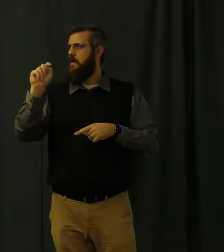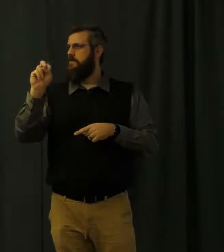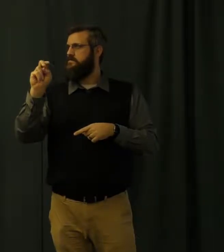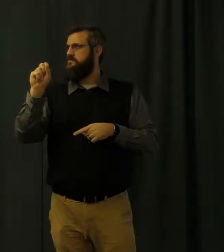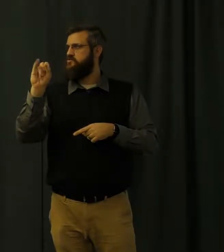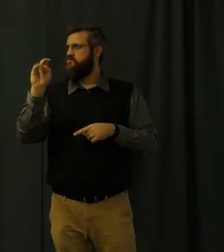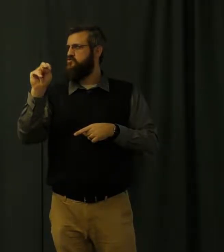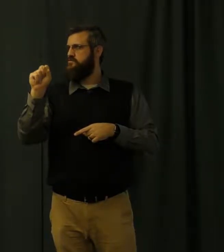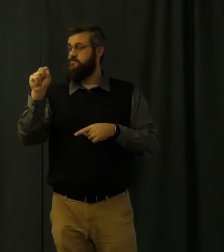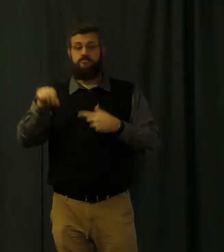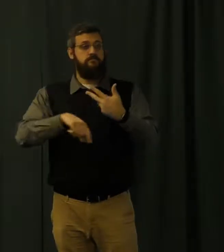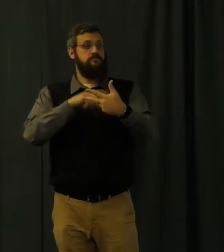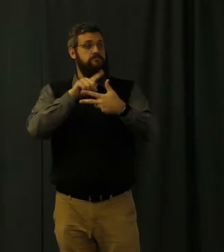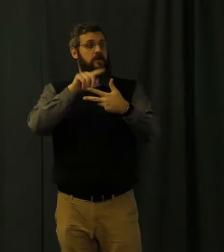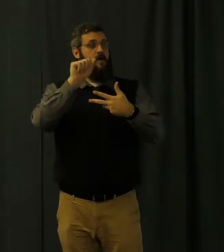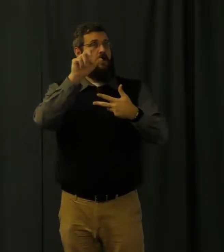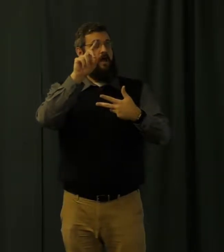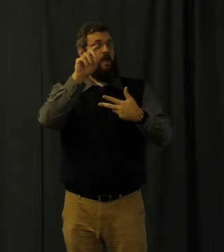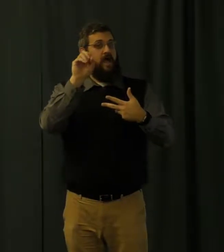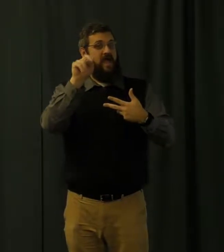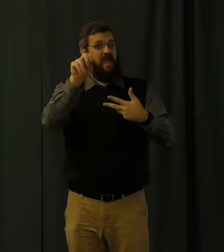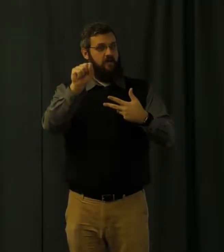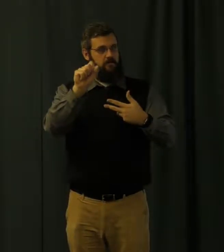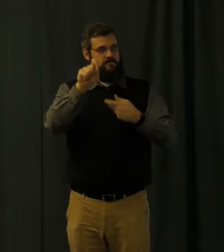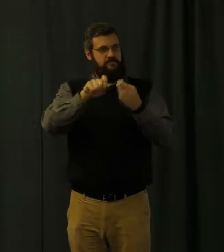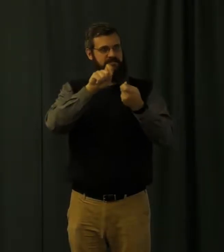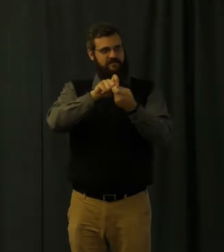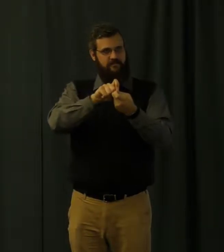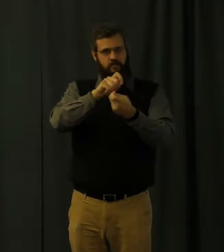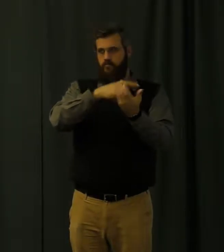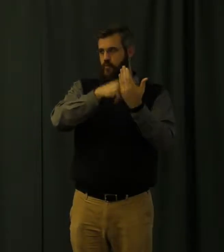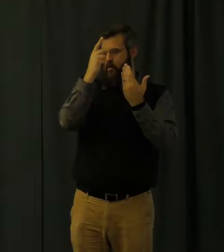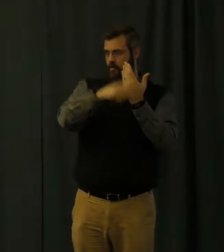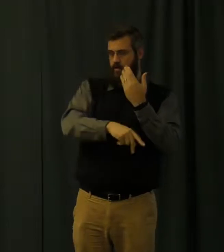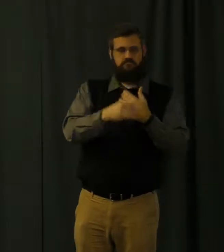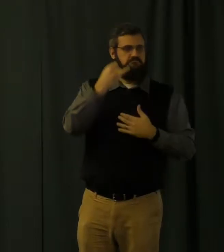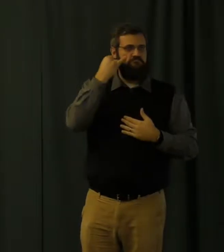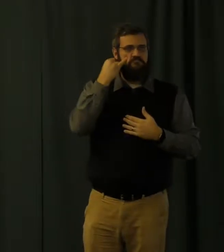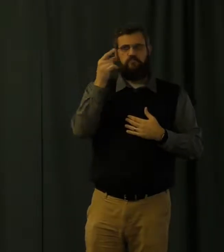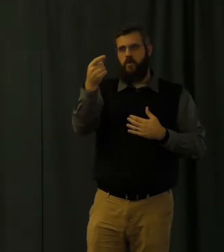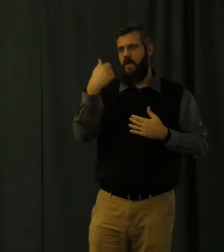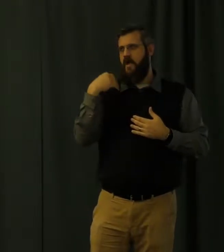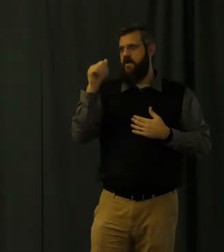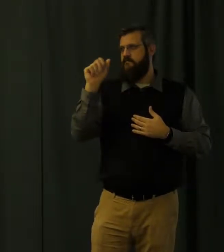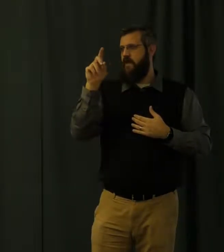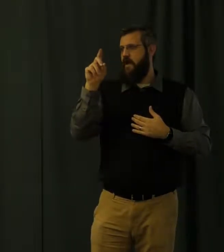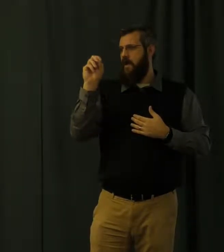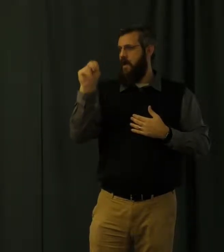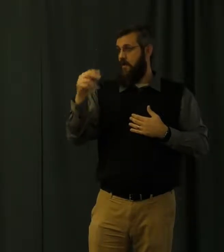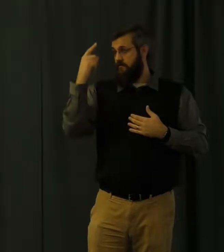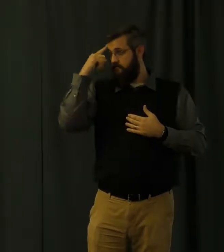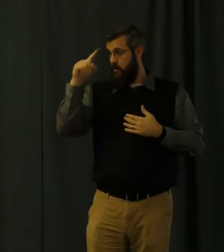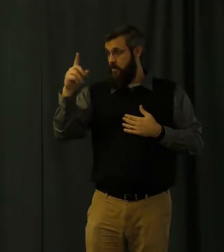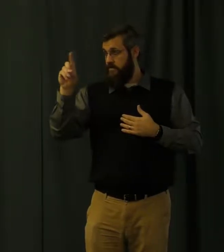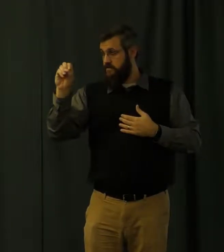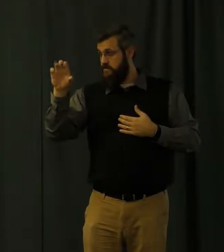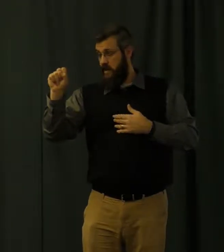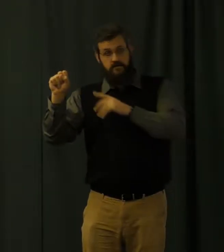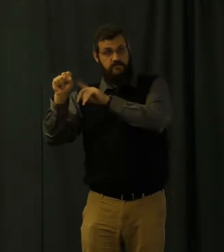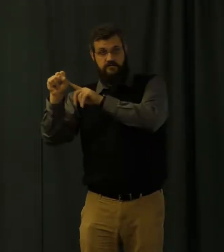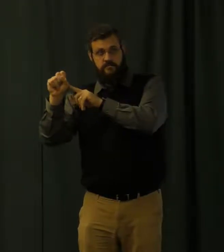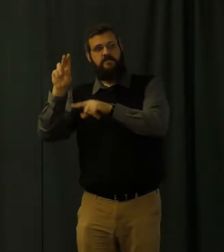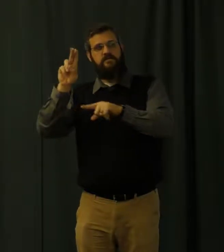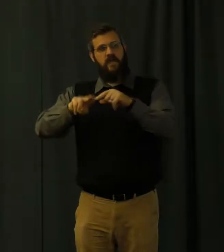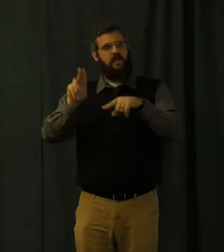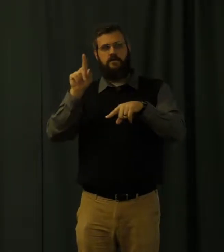have add-ons, and those are program specific. So if you have an add-on for Google Docs, it's not going to work in